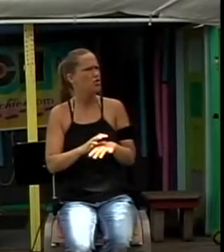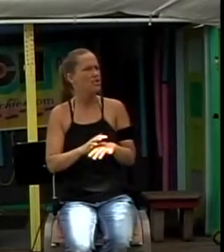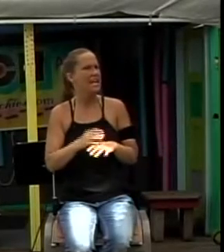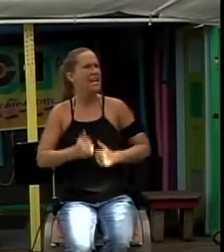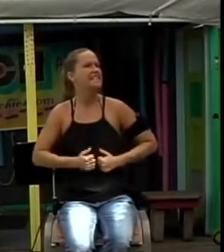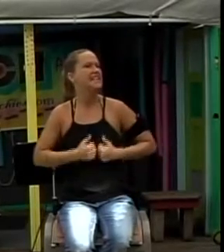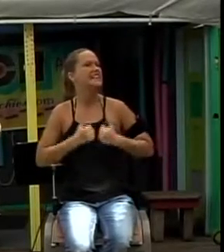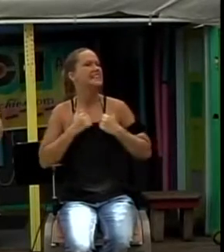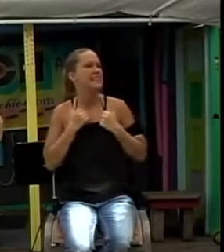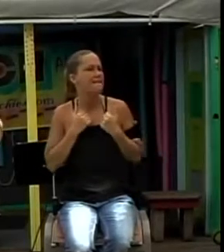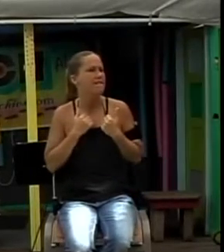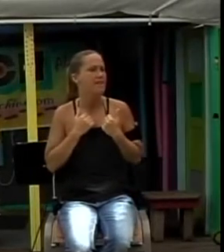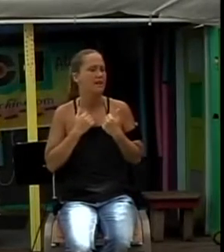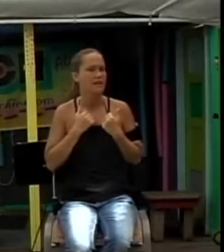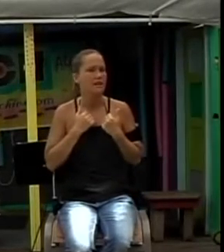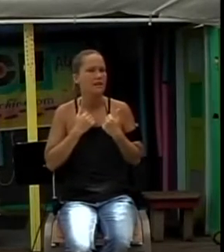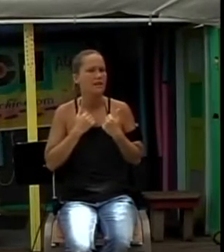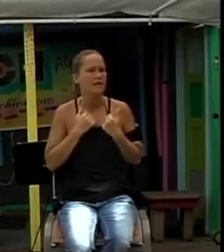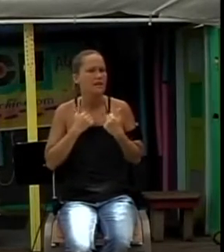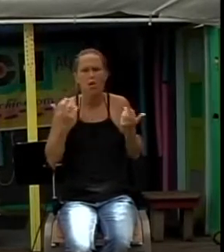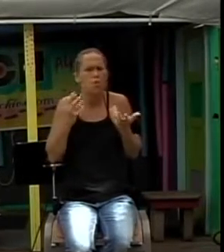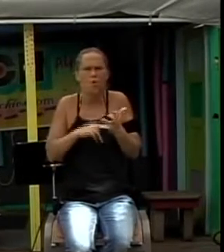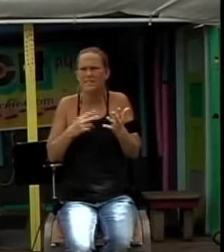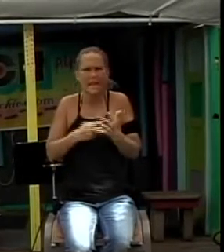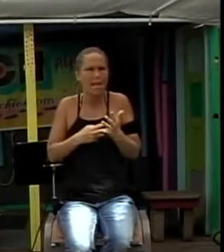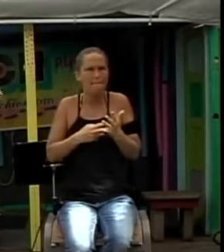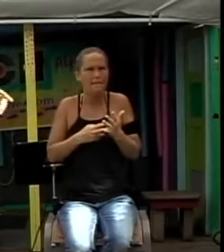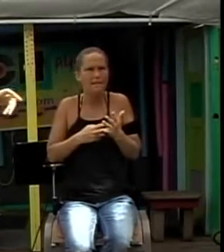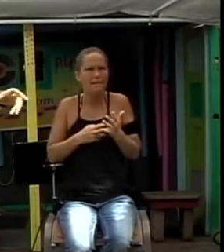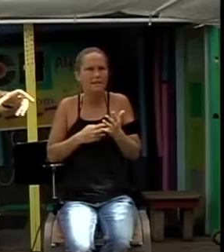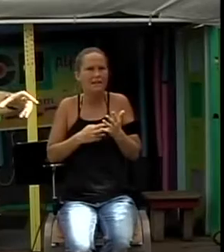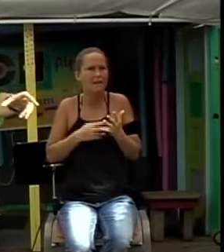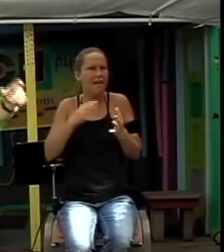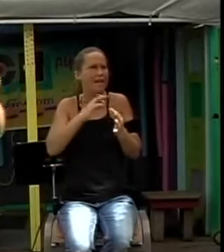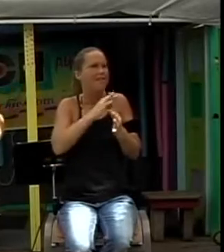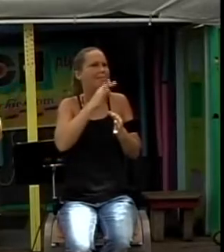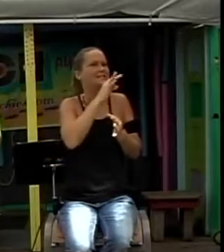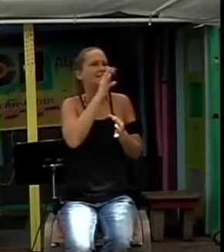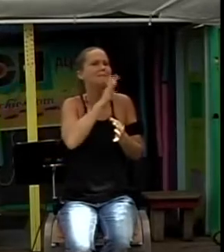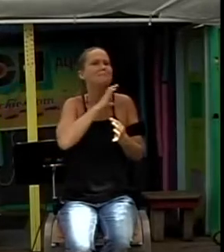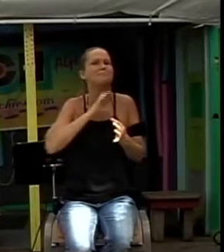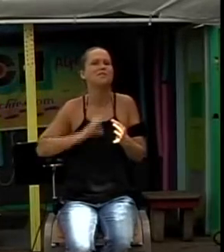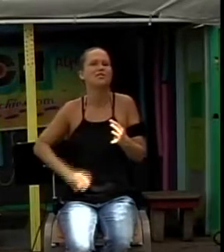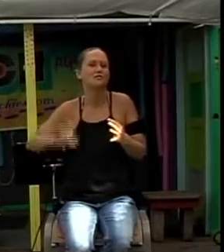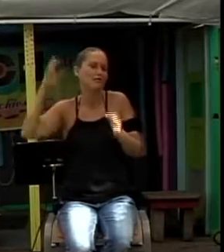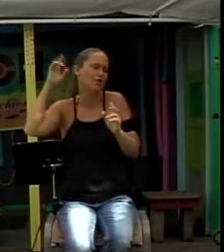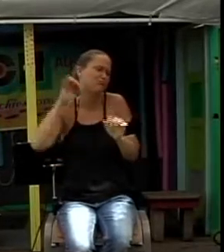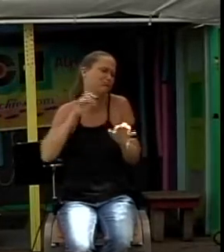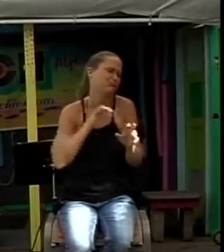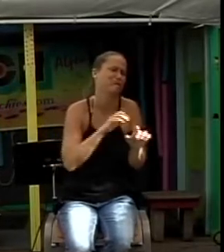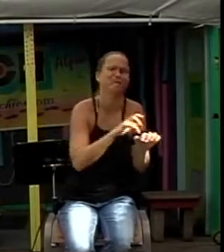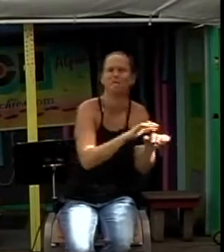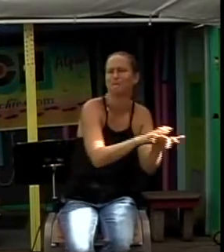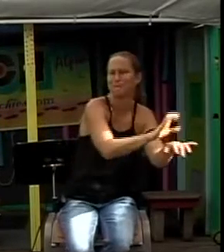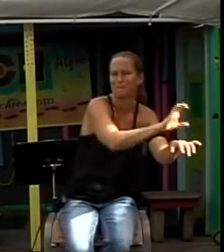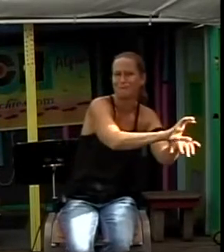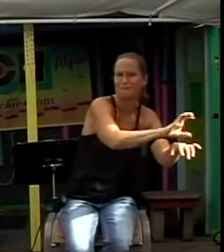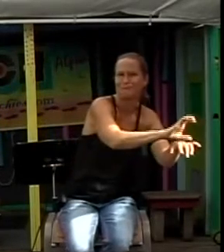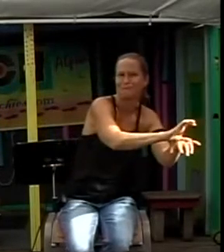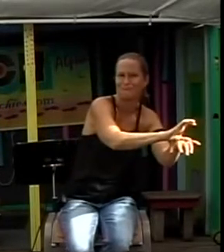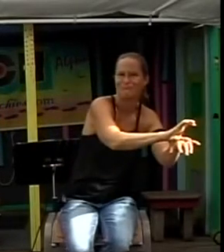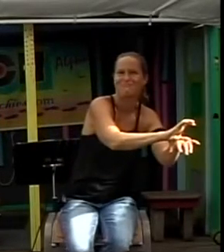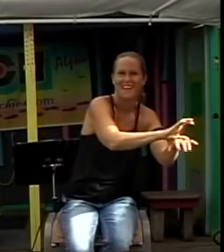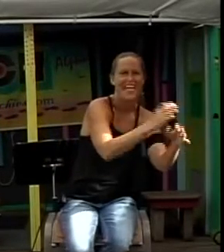Christ manifested in this world. And Christ birthed that into this world on the day of Pentecost. The Spirit